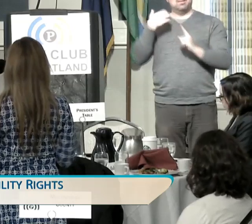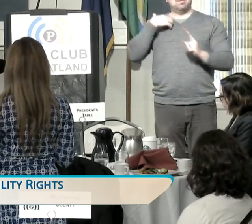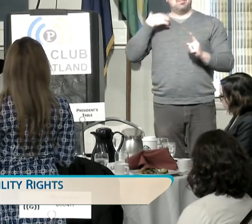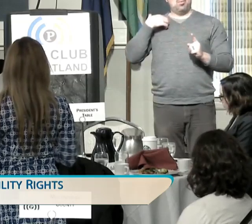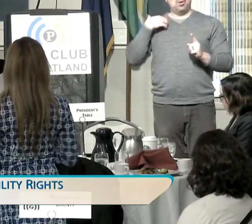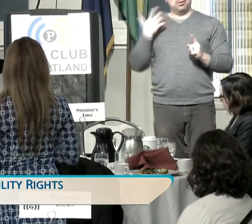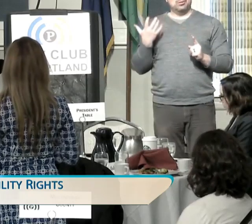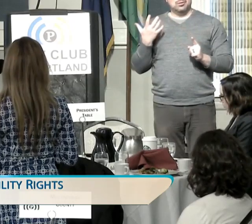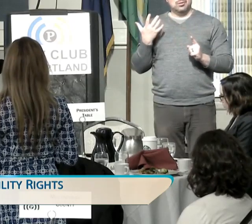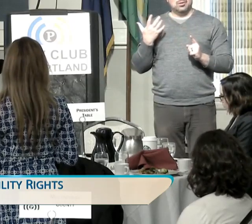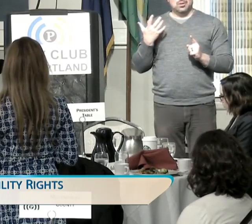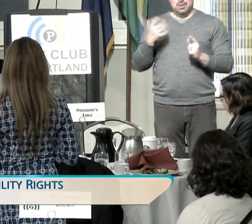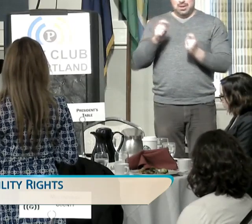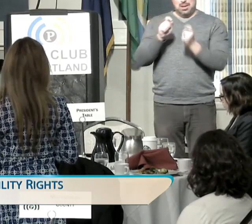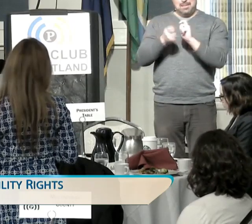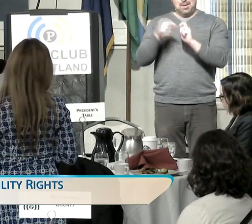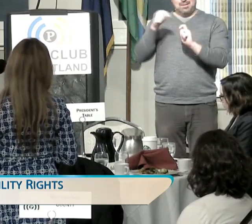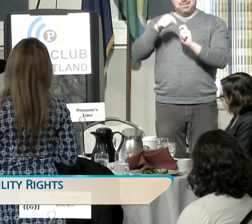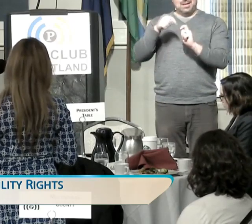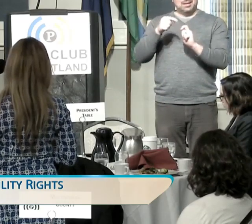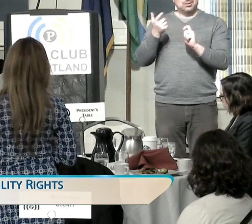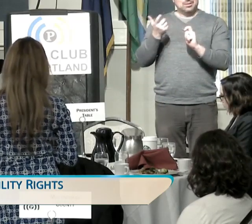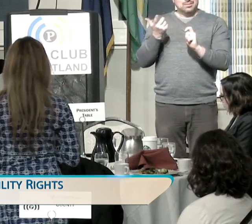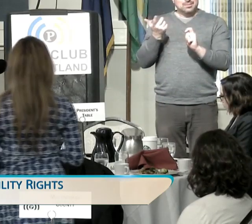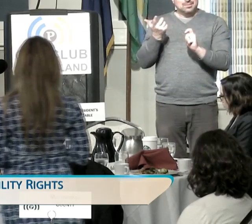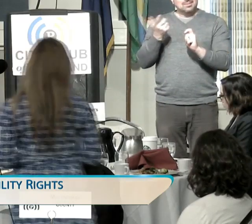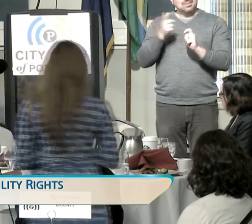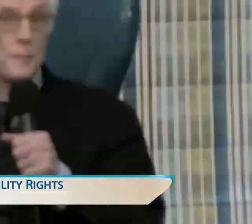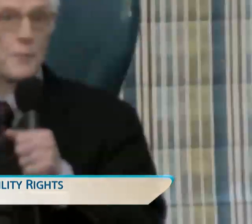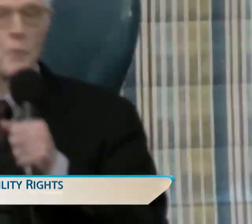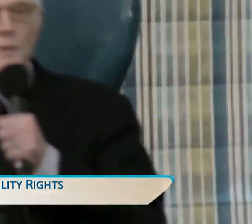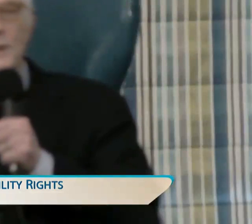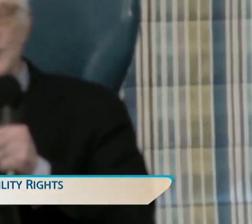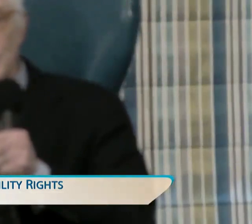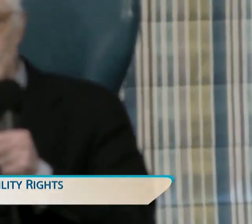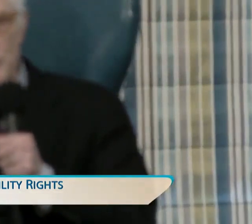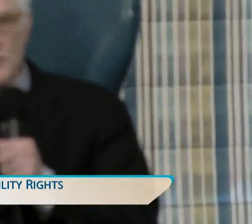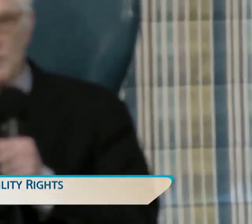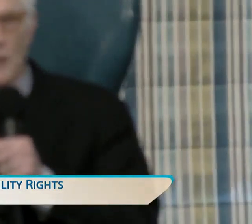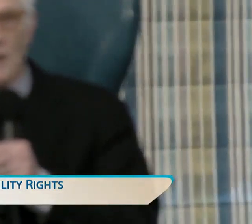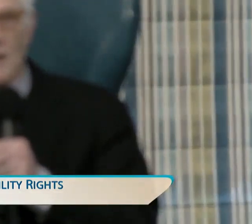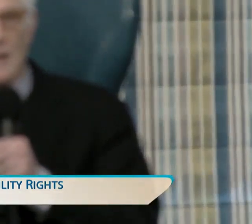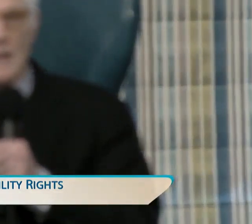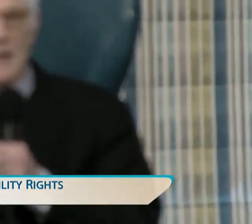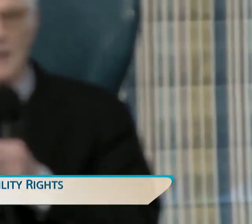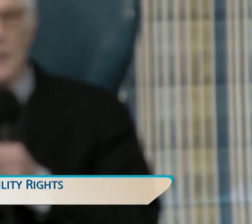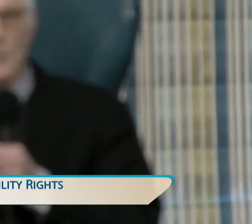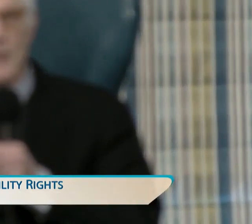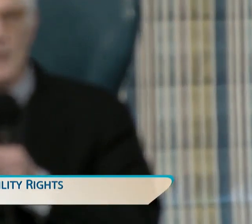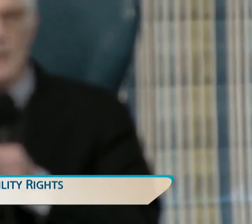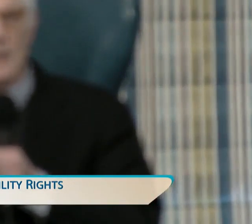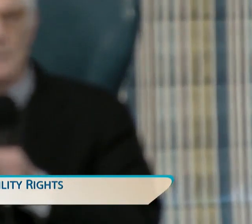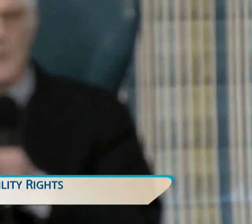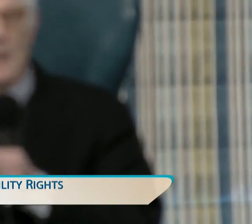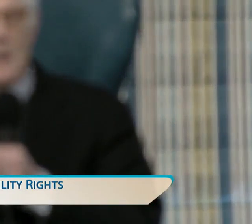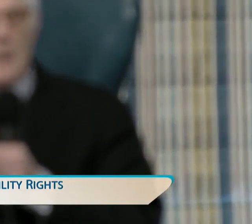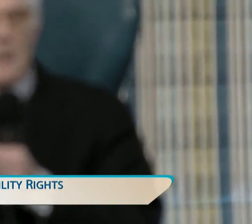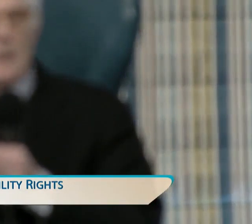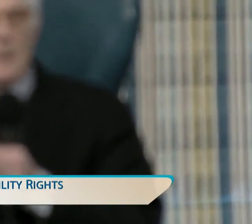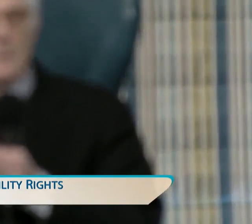employers that modifications are not possible? Thank you for the work that you do, first of all. I know that